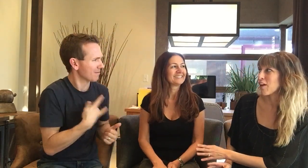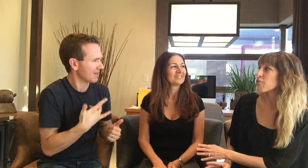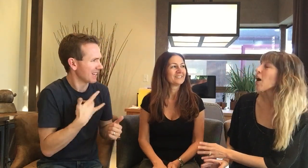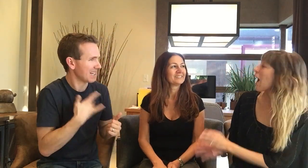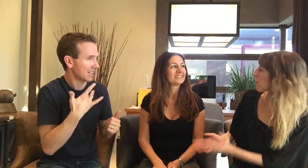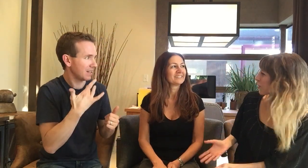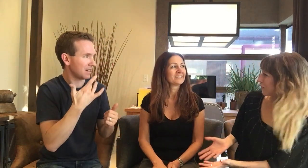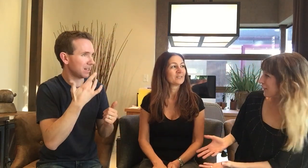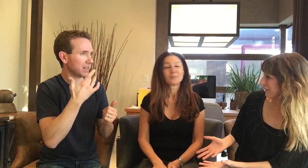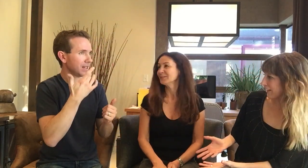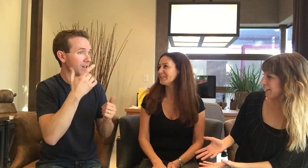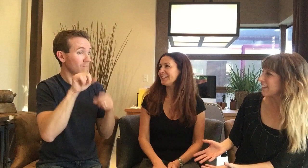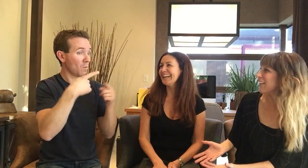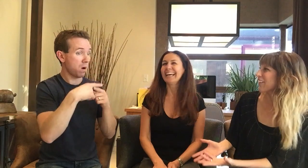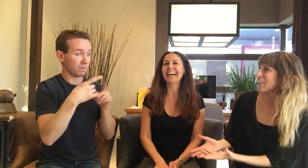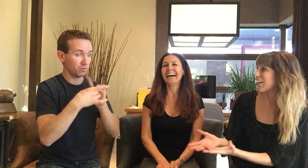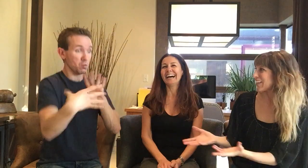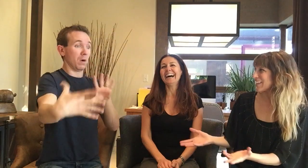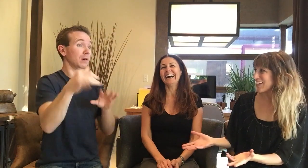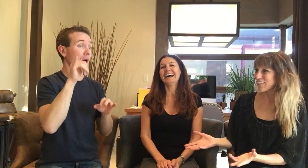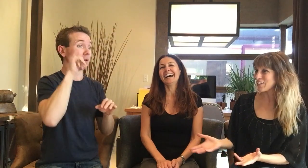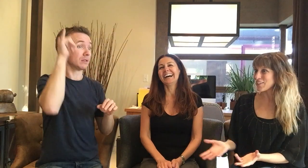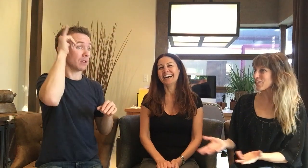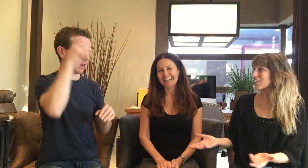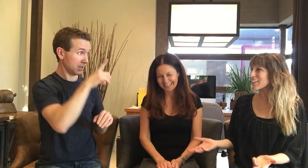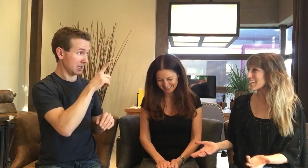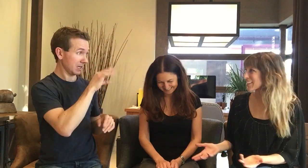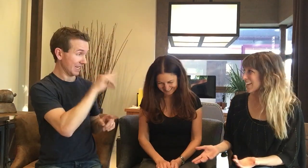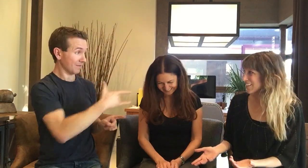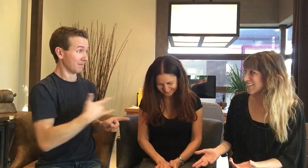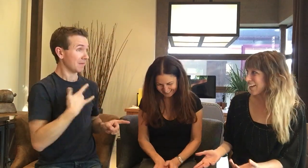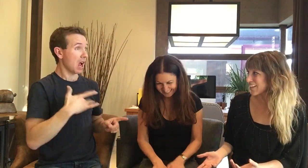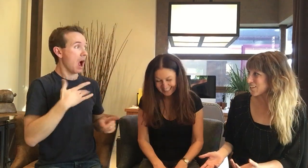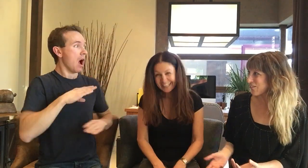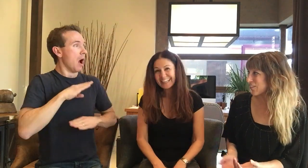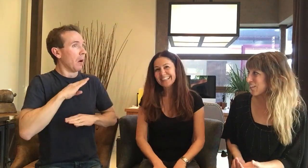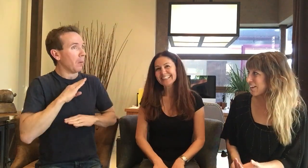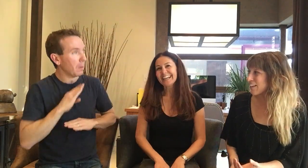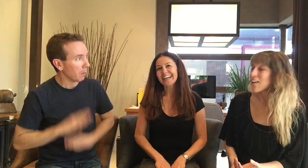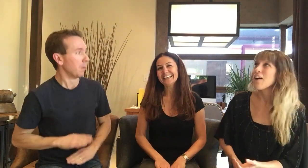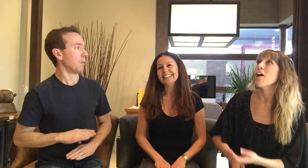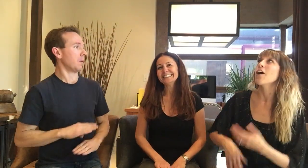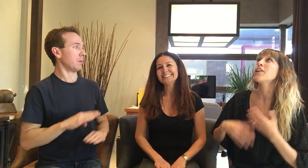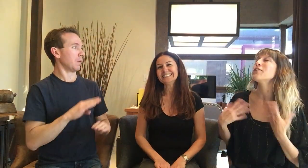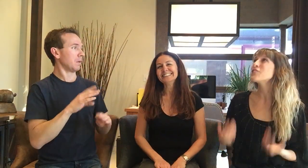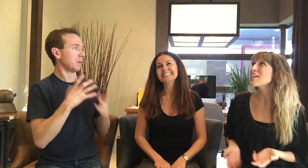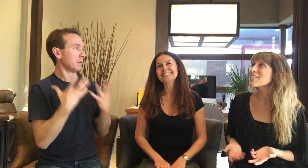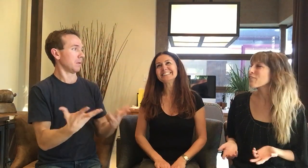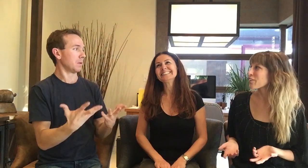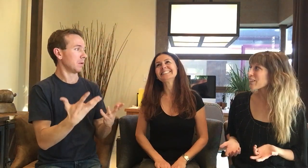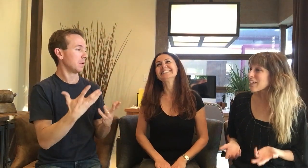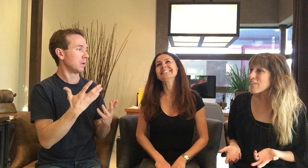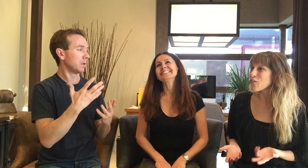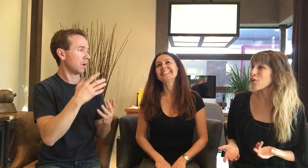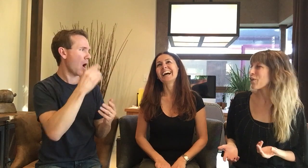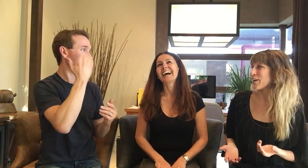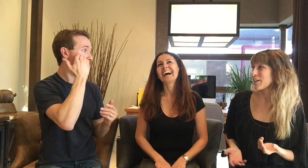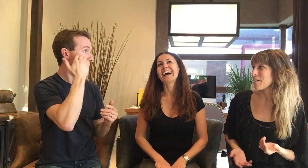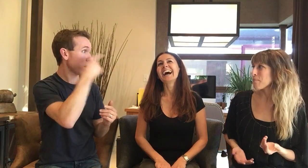that. How are you feeling about this? I mean, you just released this yesterday. Do you feel like a huge sense of relief, or,